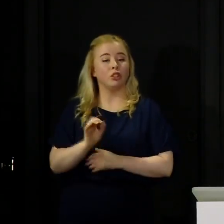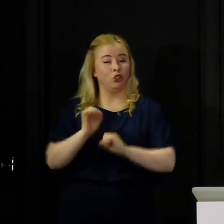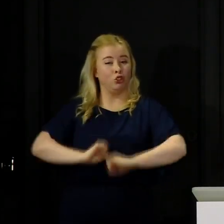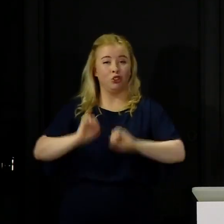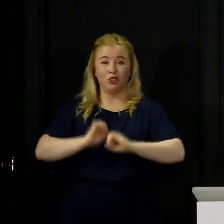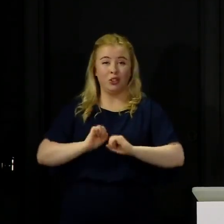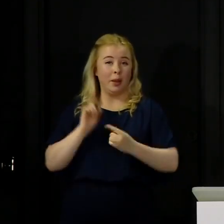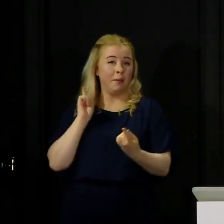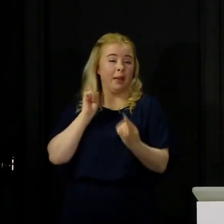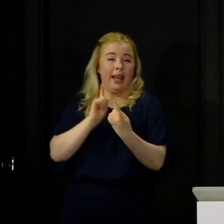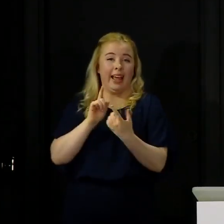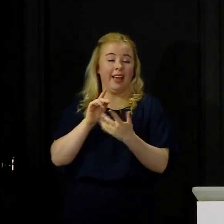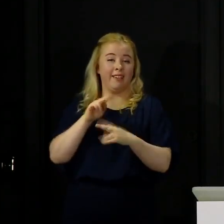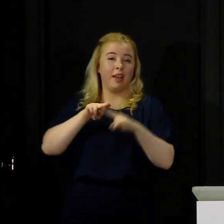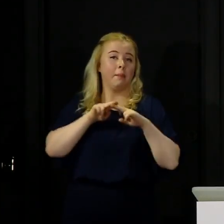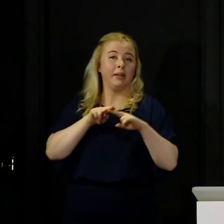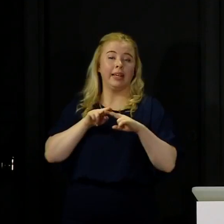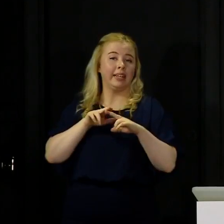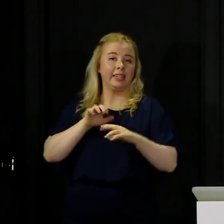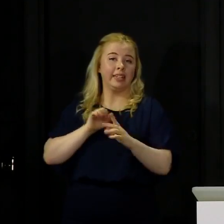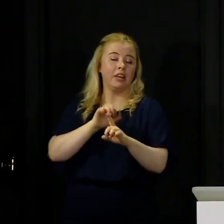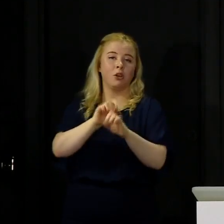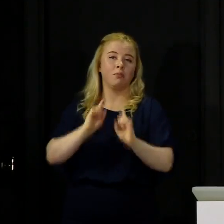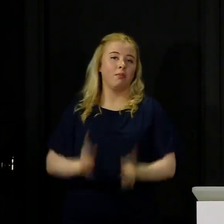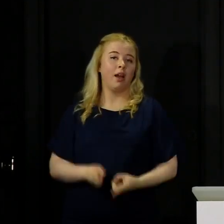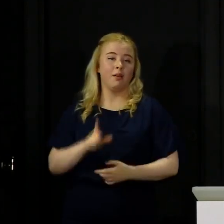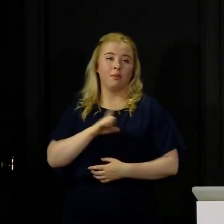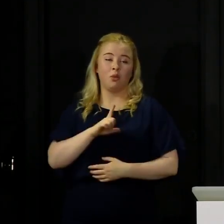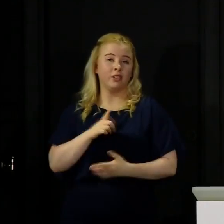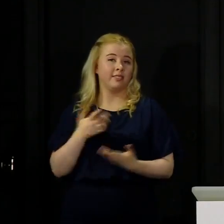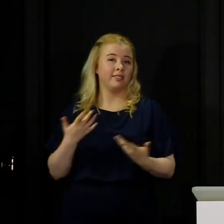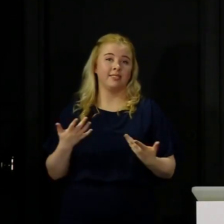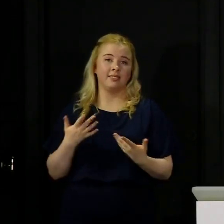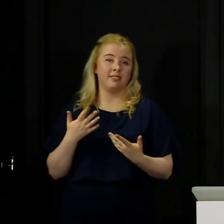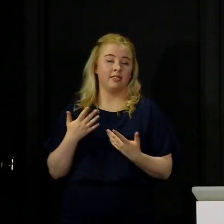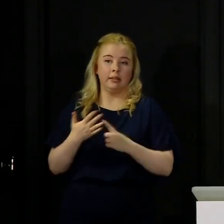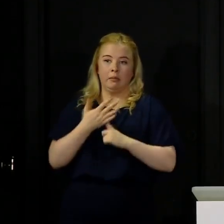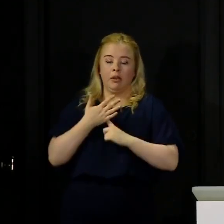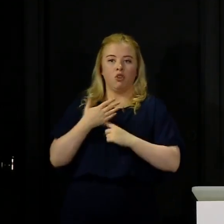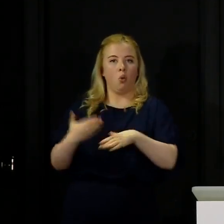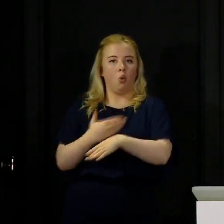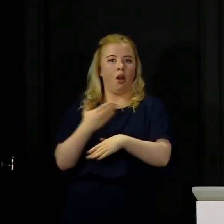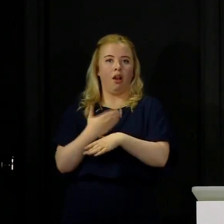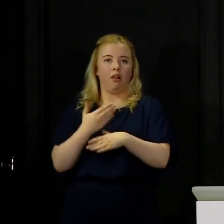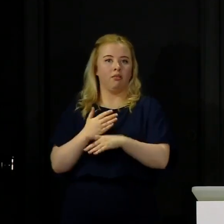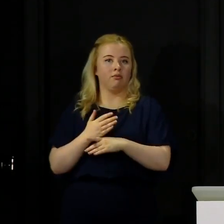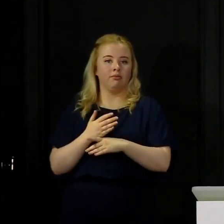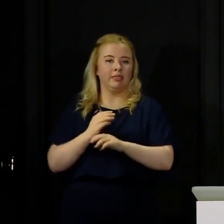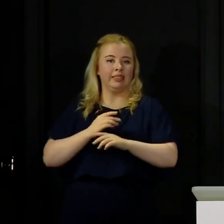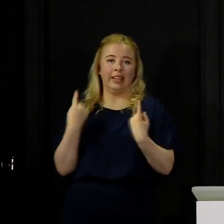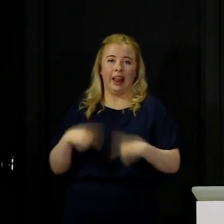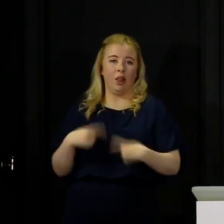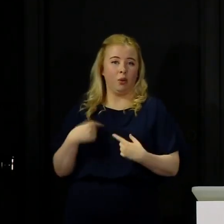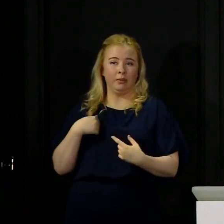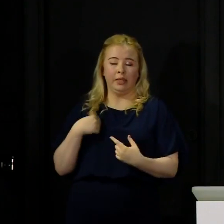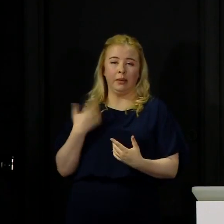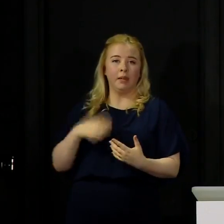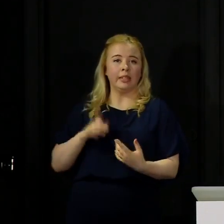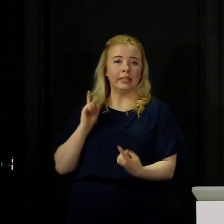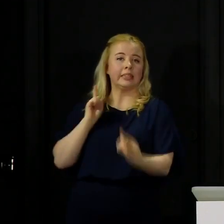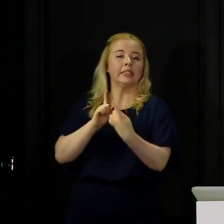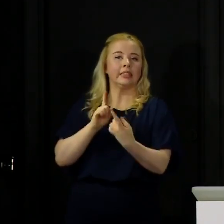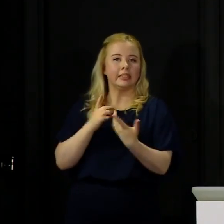had a chance to catch up with my family, principally due to just the pressures of work haven't given me the opportunity